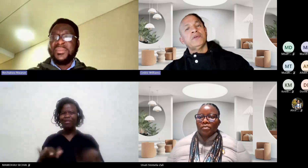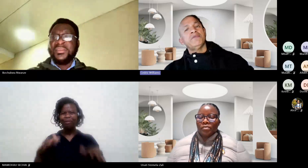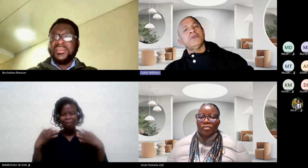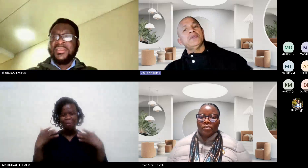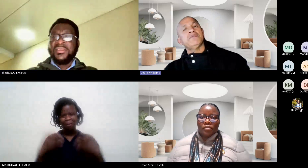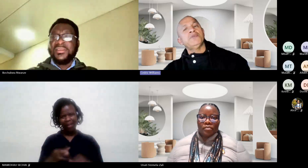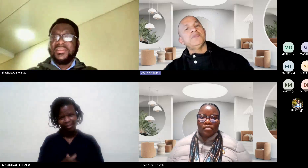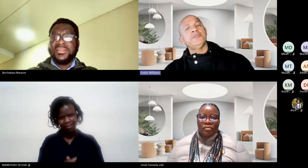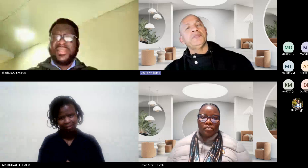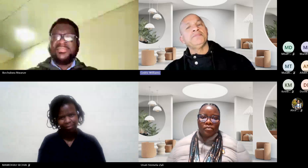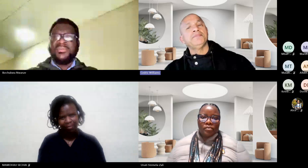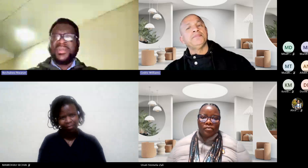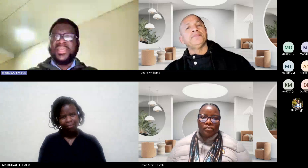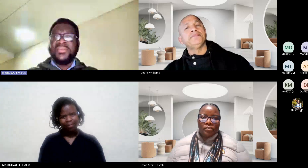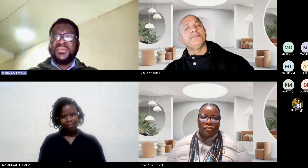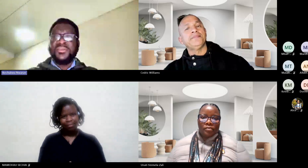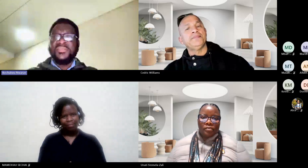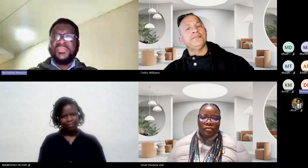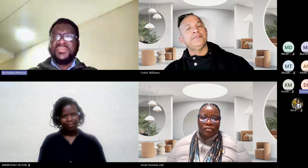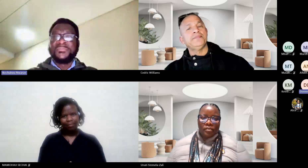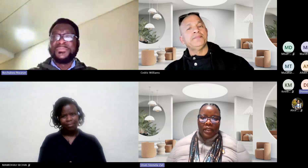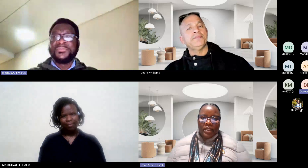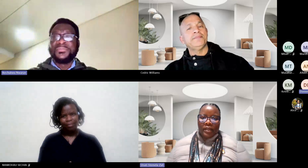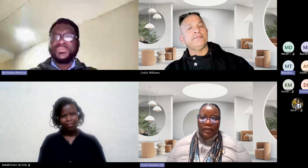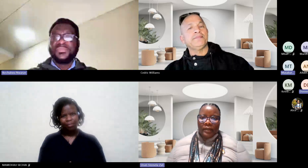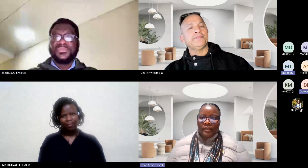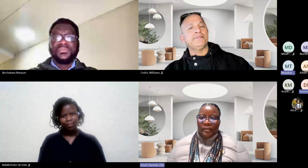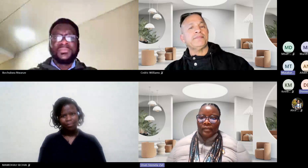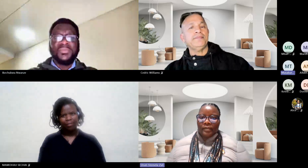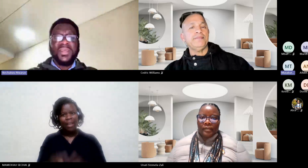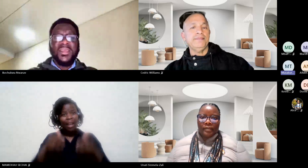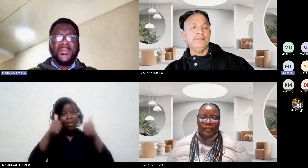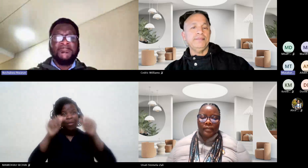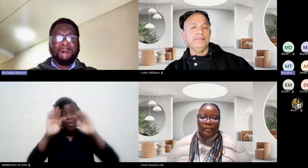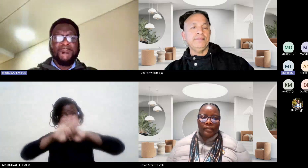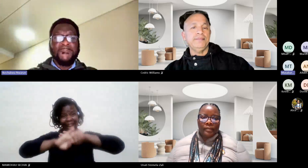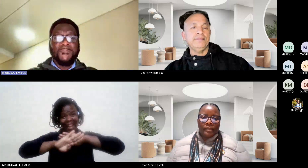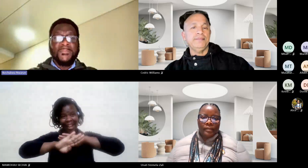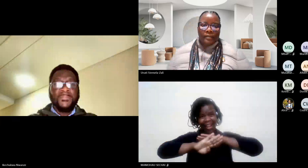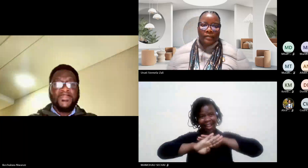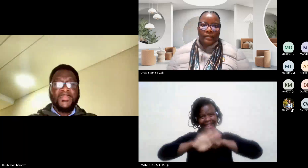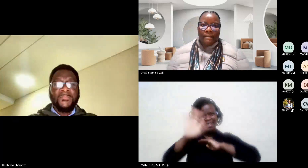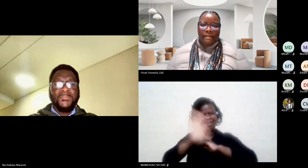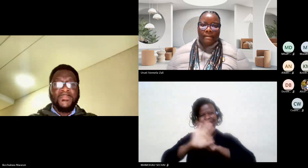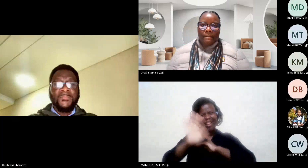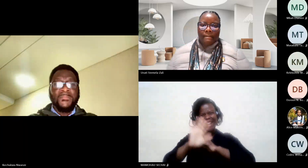Thank you, everyone. Have a good evening. Everybody have a good Thank you, evening. bye. Thank you. Bye. Bye.